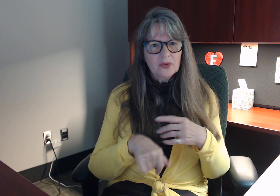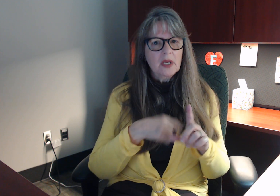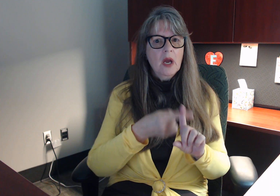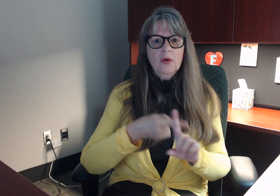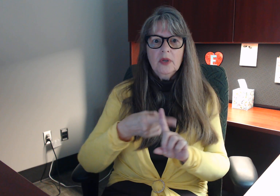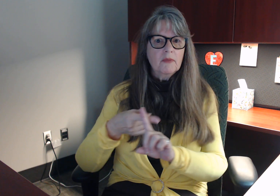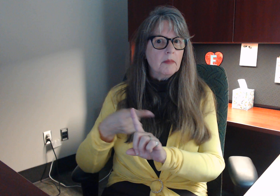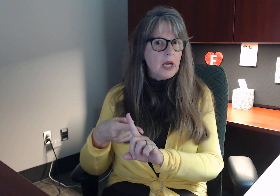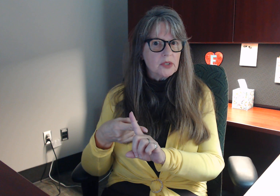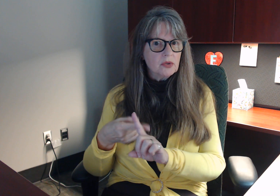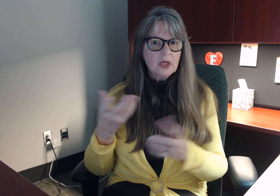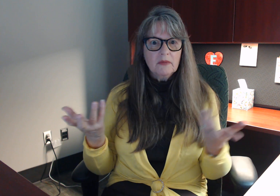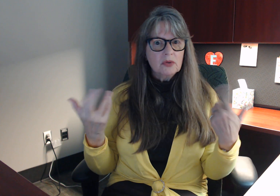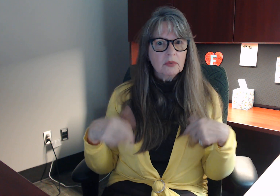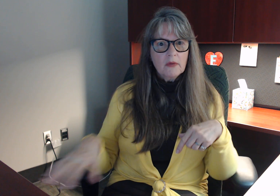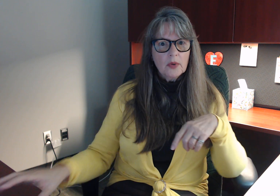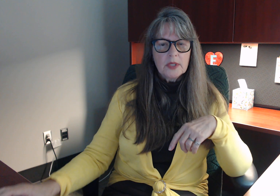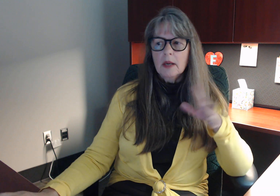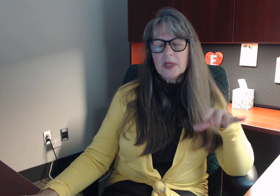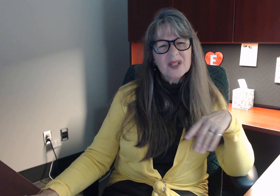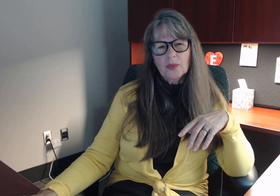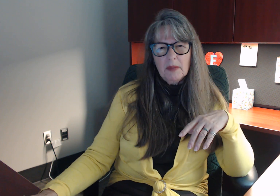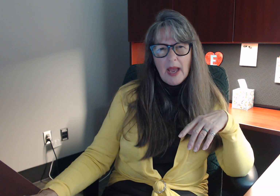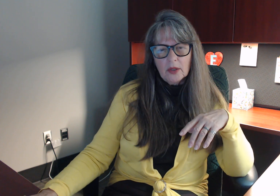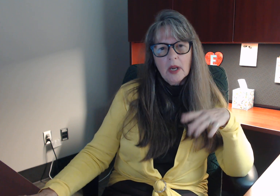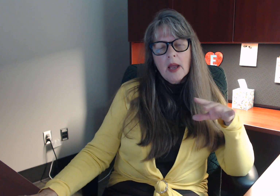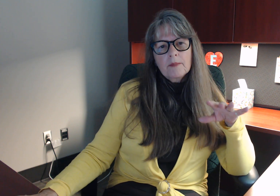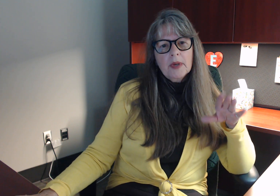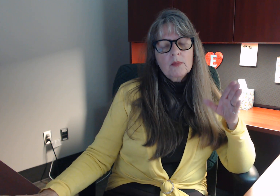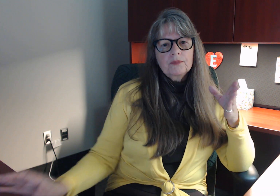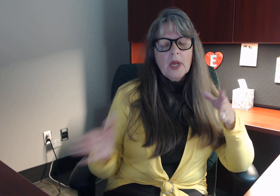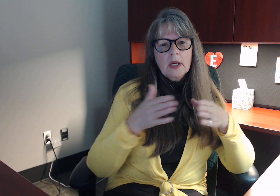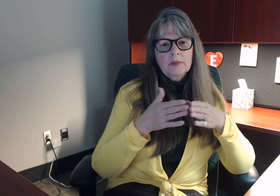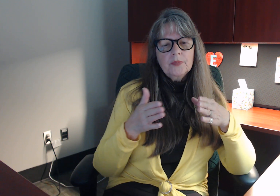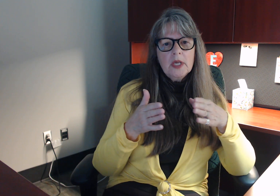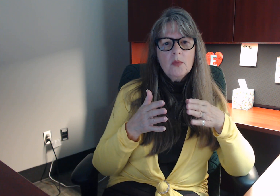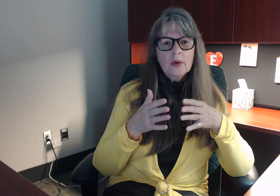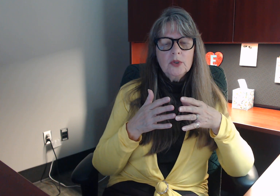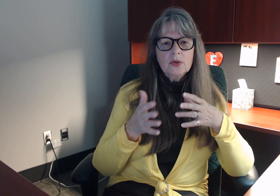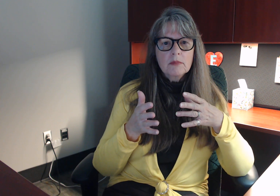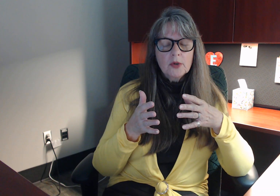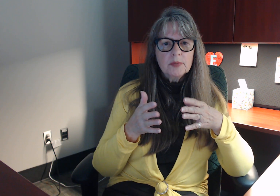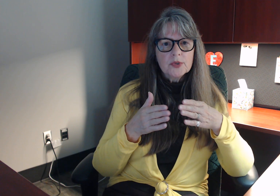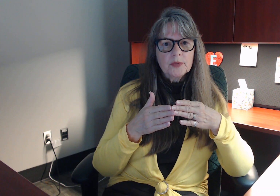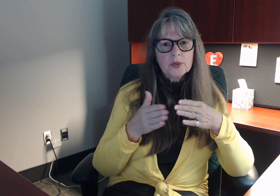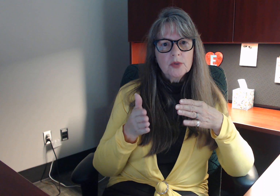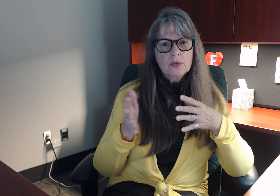say, I can keep it for months. You could even do it 3 or 4 times. It doesn't really matter. But anywhere when you do multiples from two